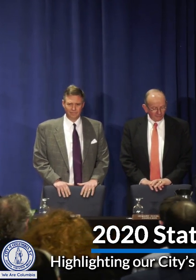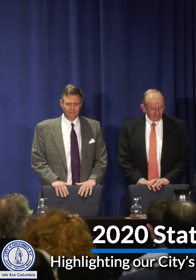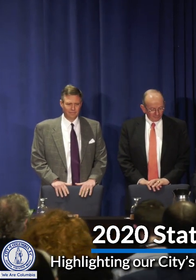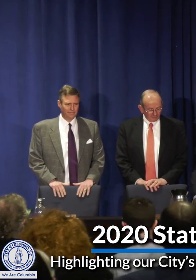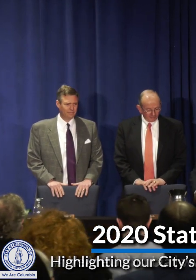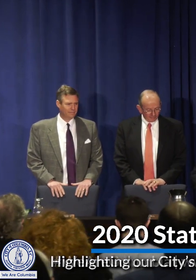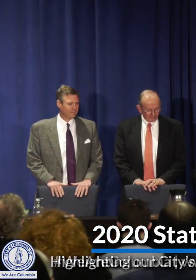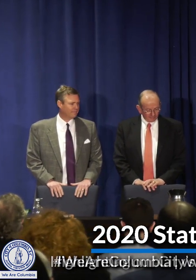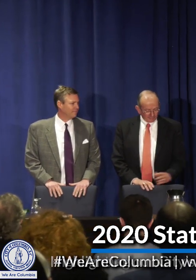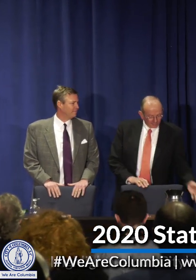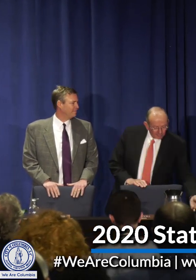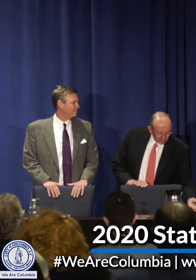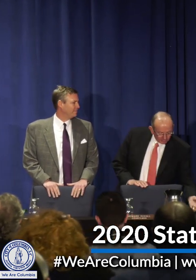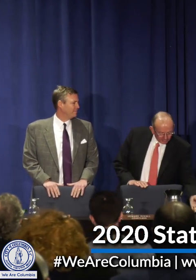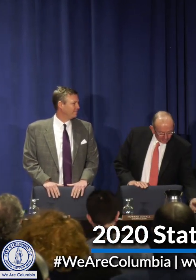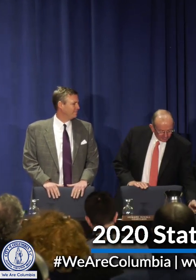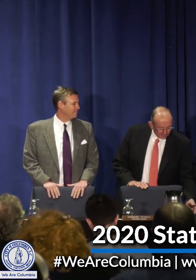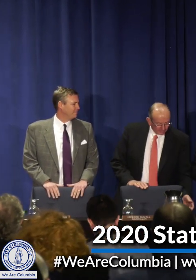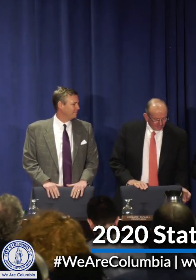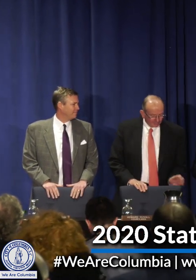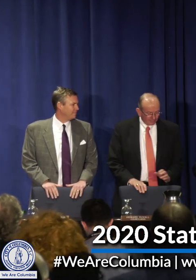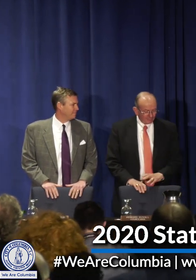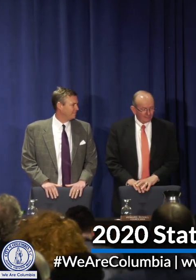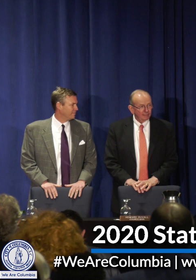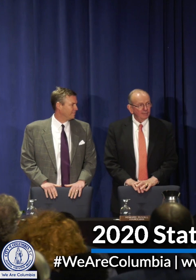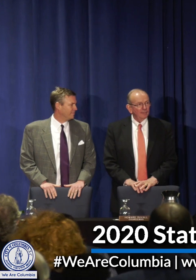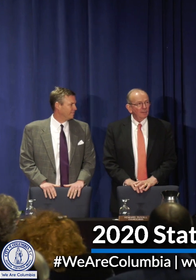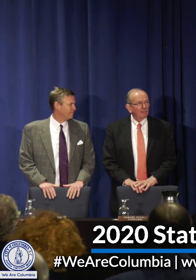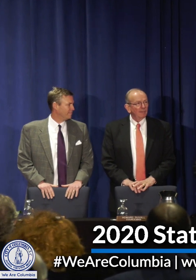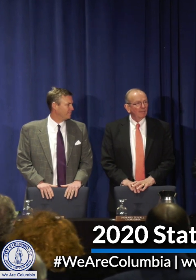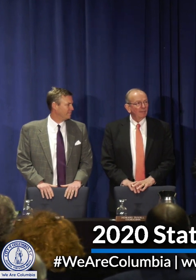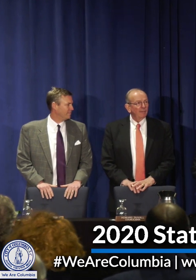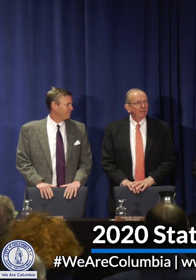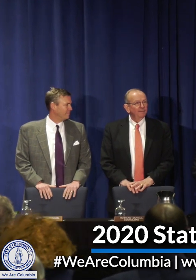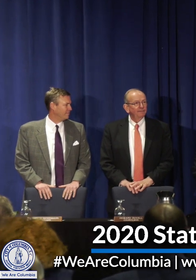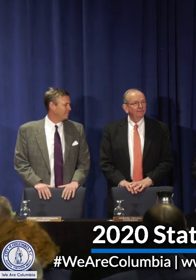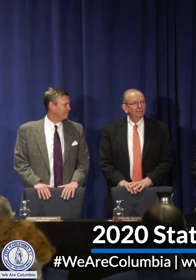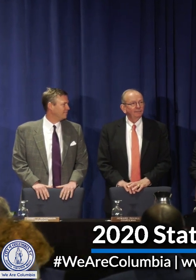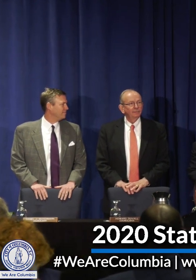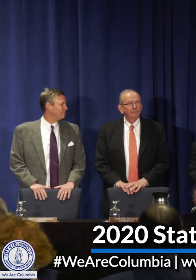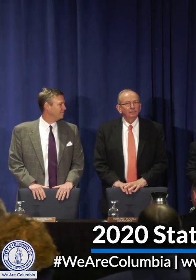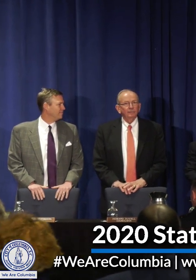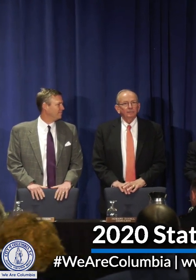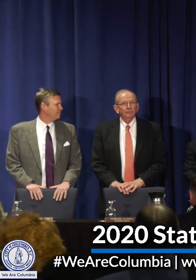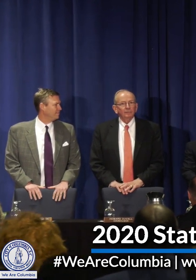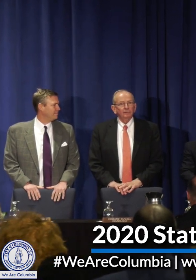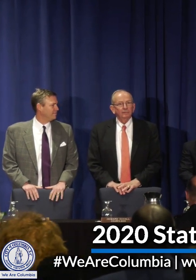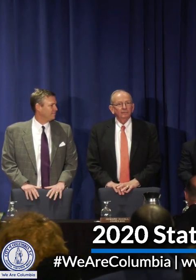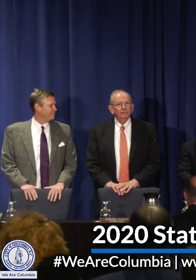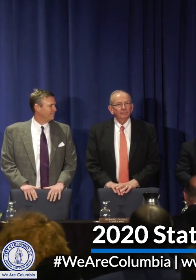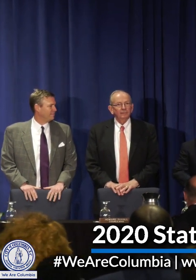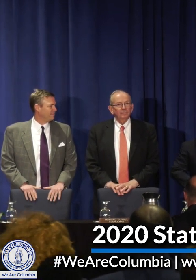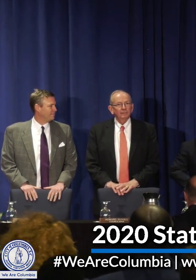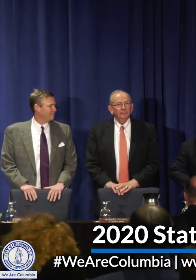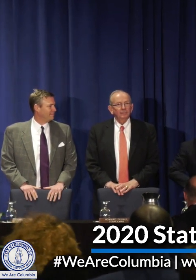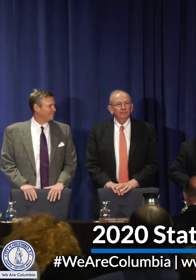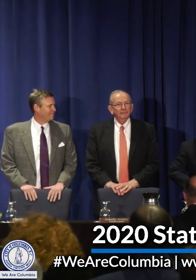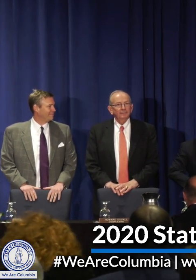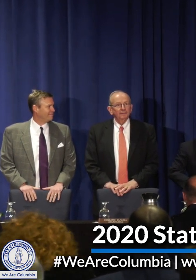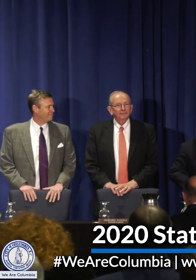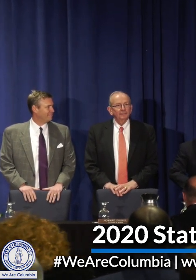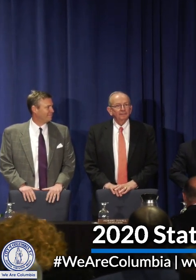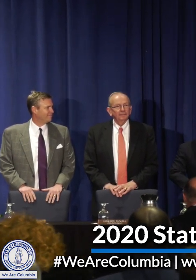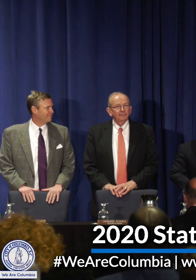the Honorable Tamika Isaac Devine, the Honorable Edward H.